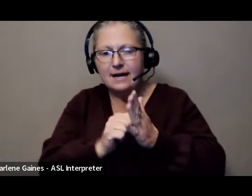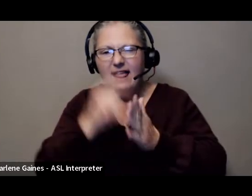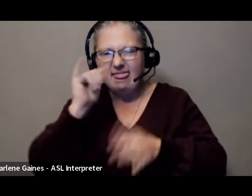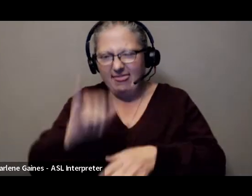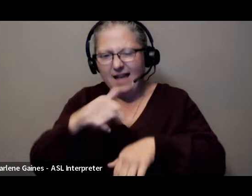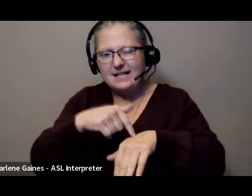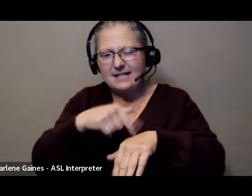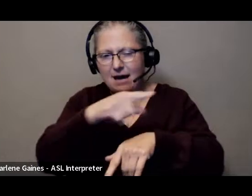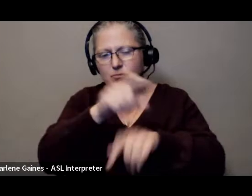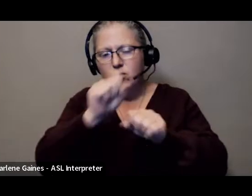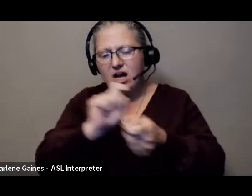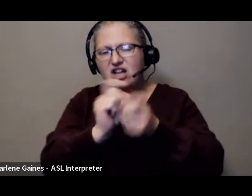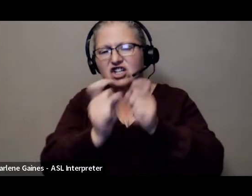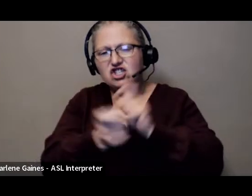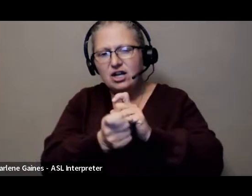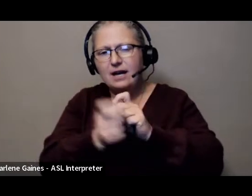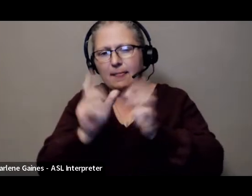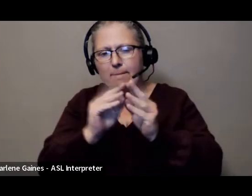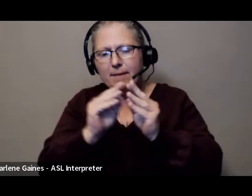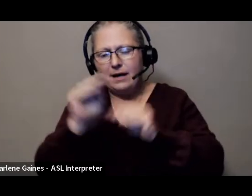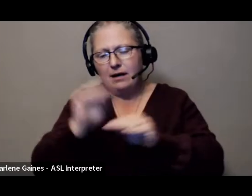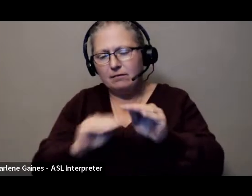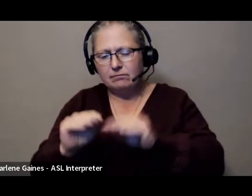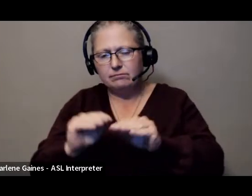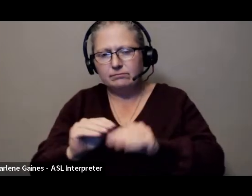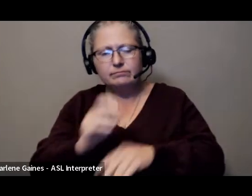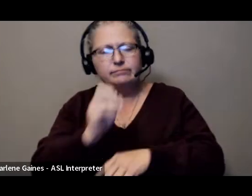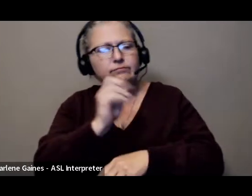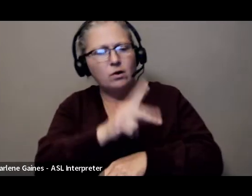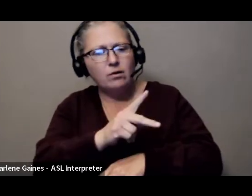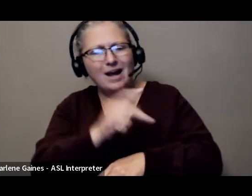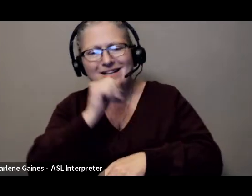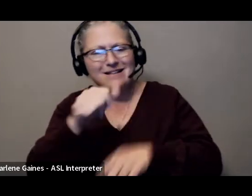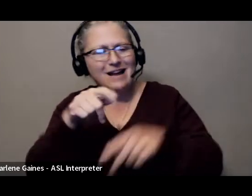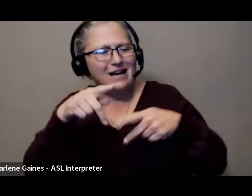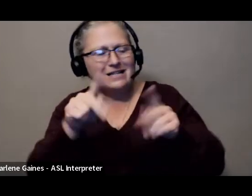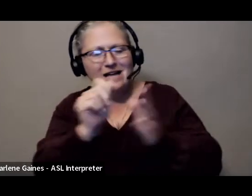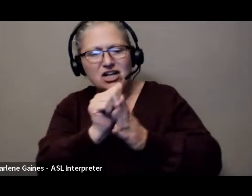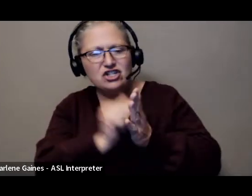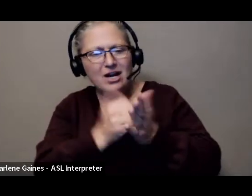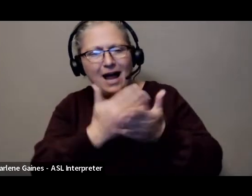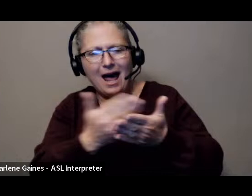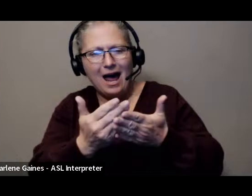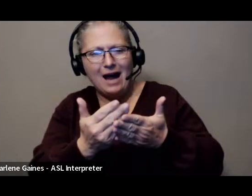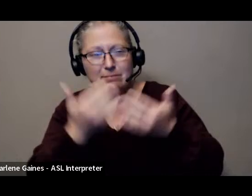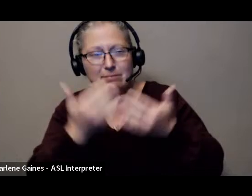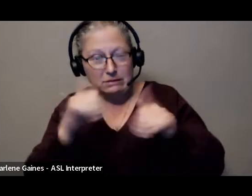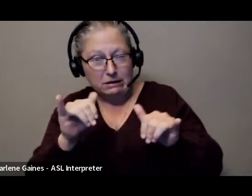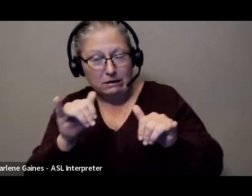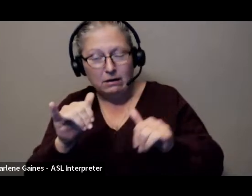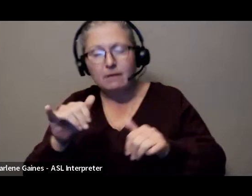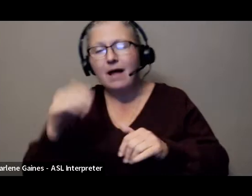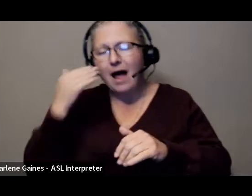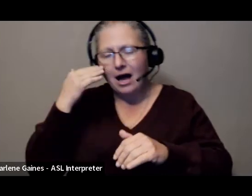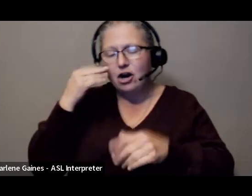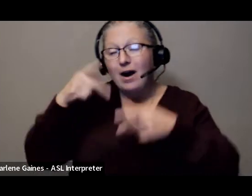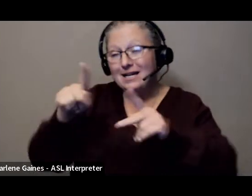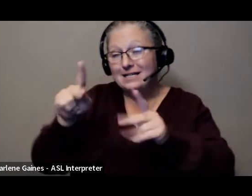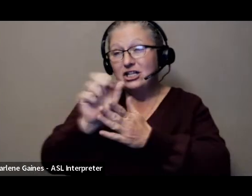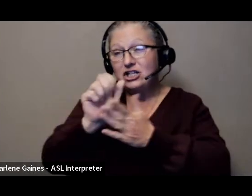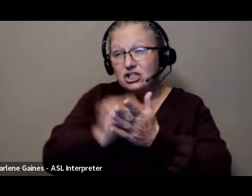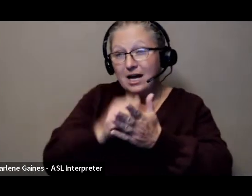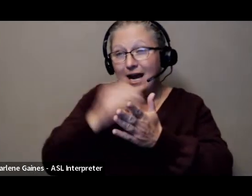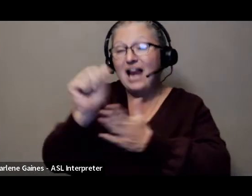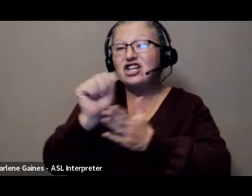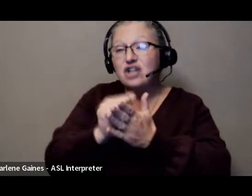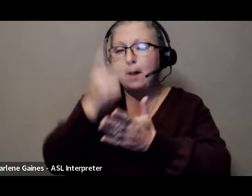that time you would change the order of the meeting. Okay, it's not a consent agenda item. Is that still? No, the I know, time? but consent agenda and